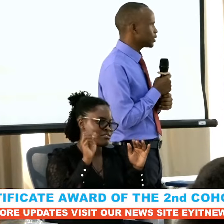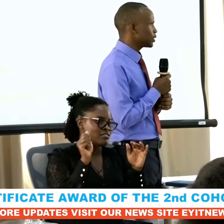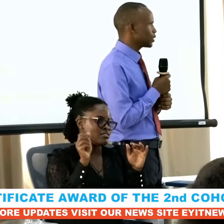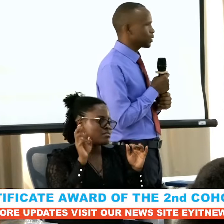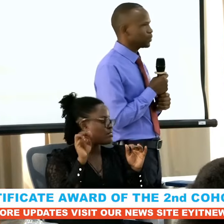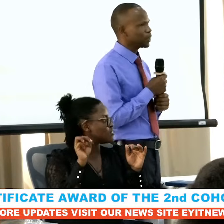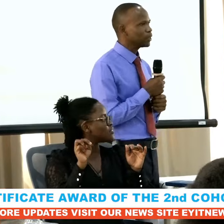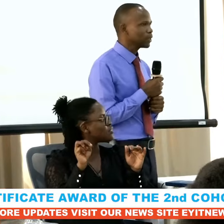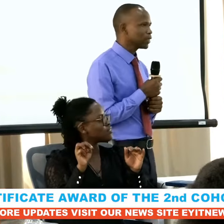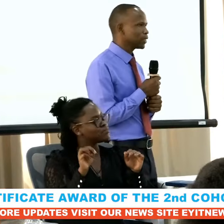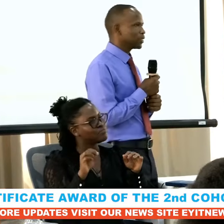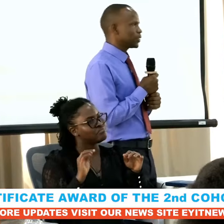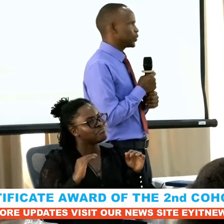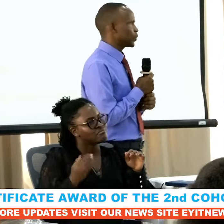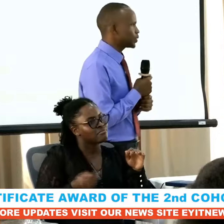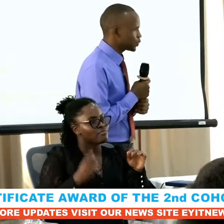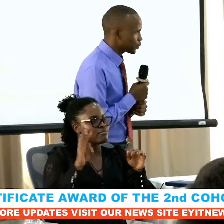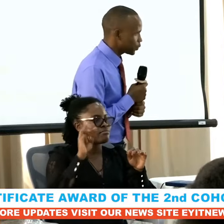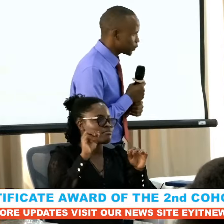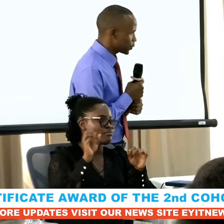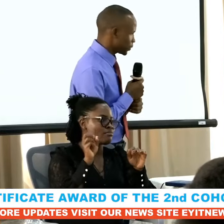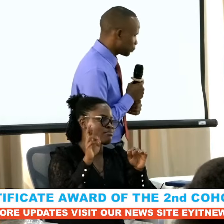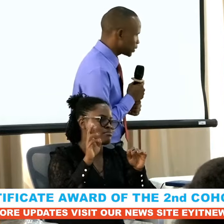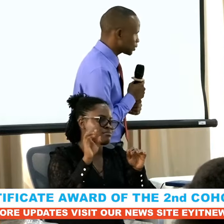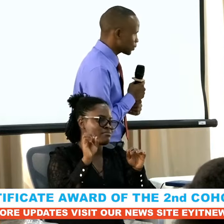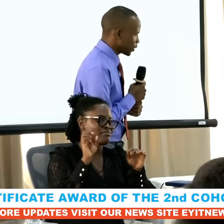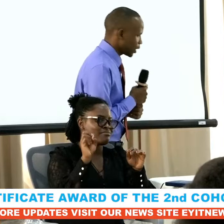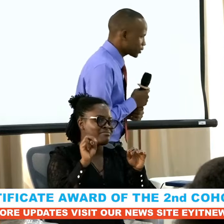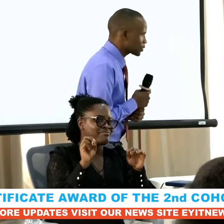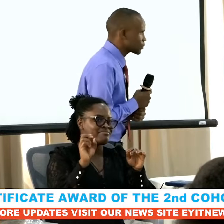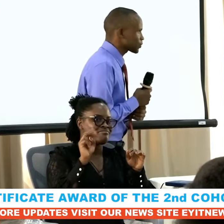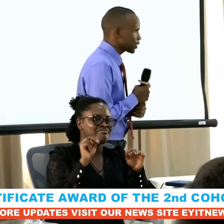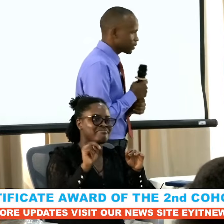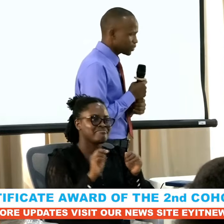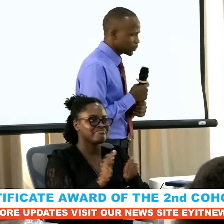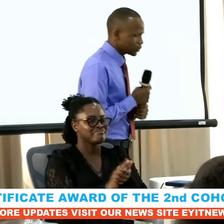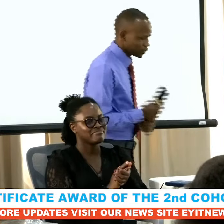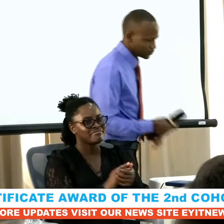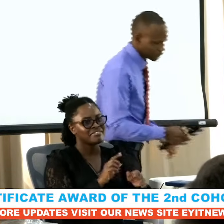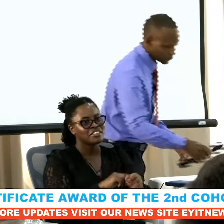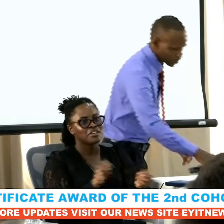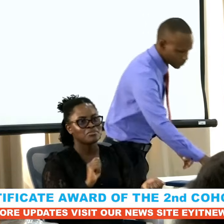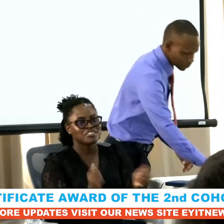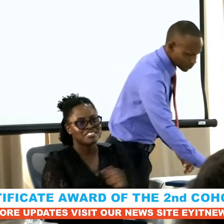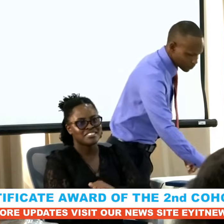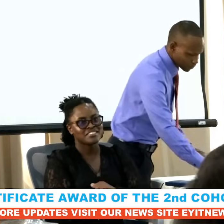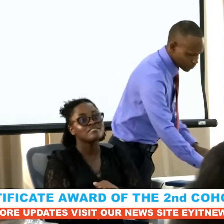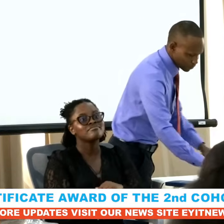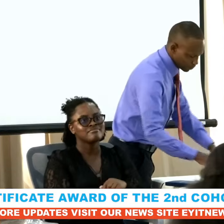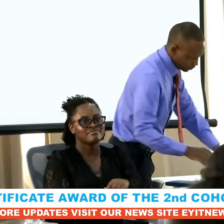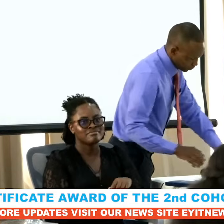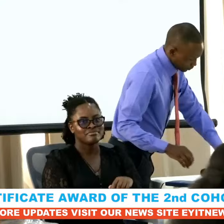Maureen Kahima, to also speak to us. Thank you.